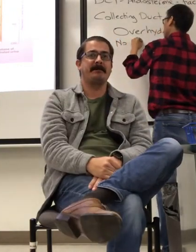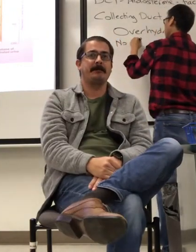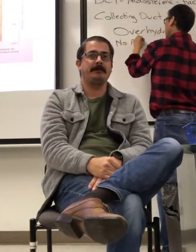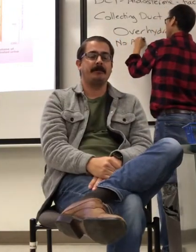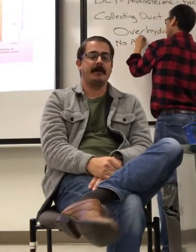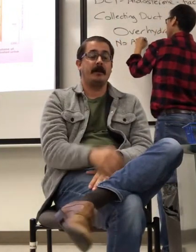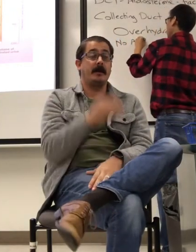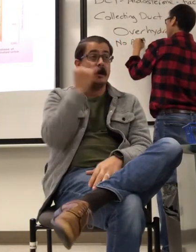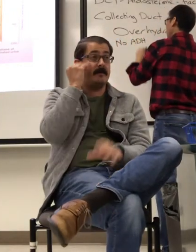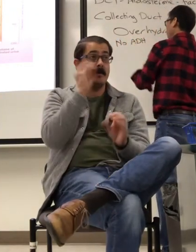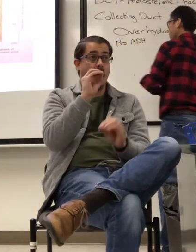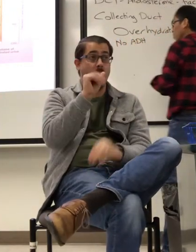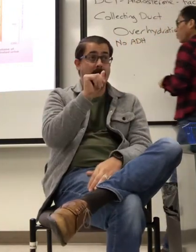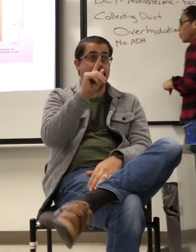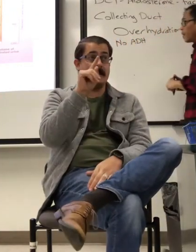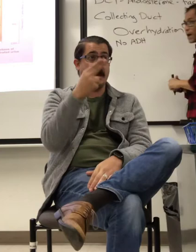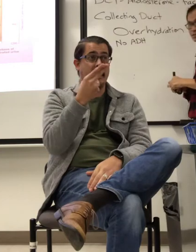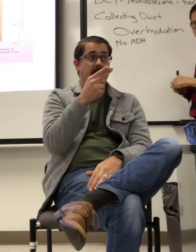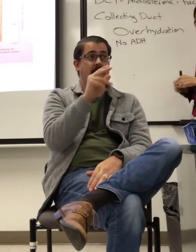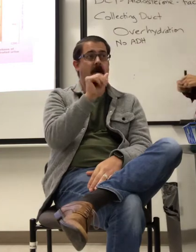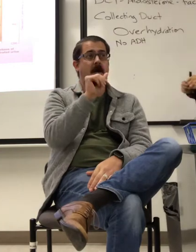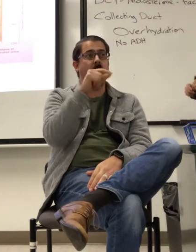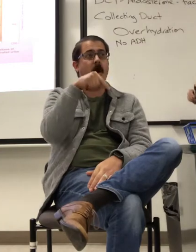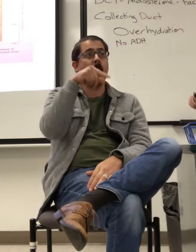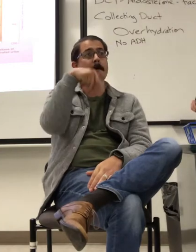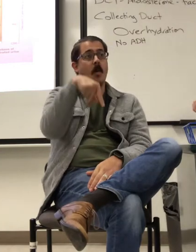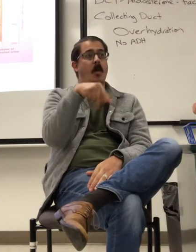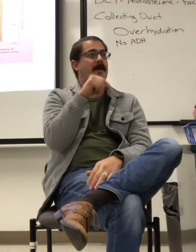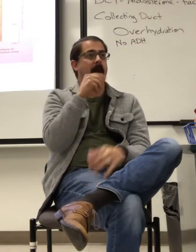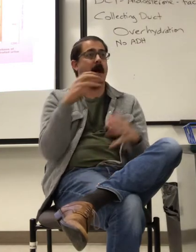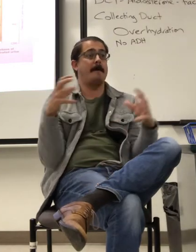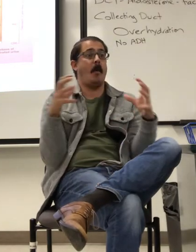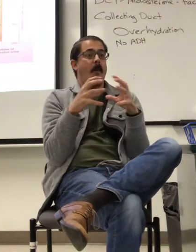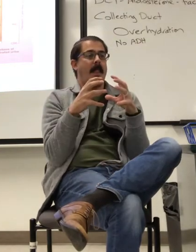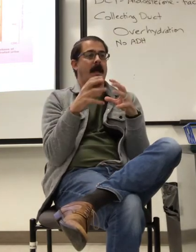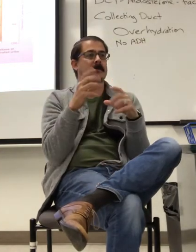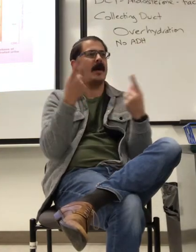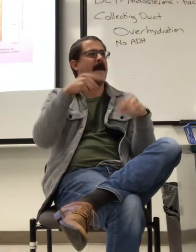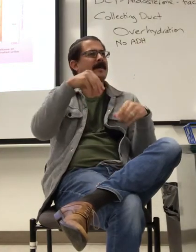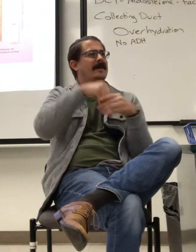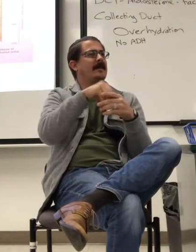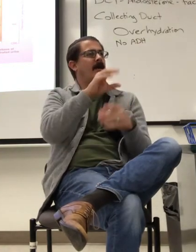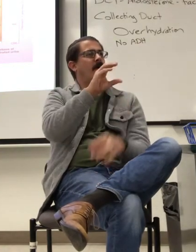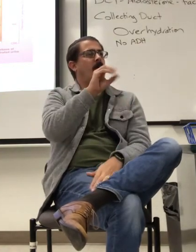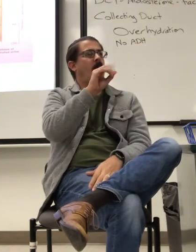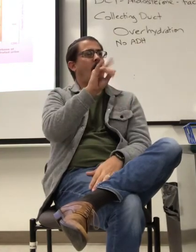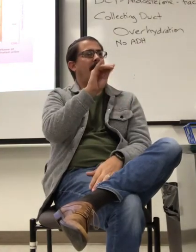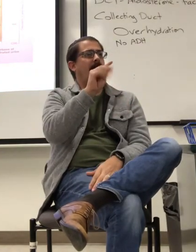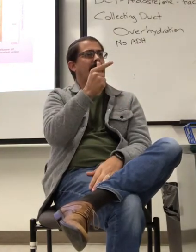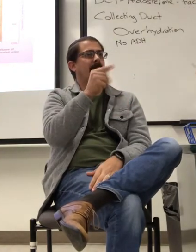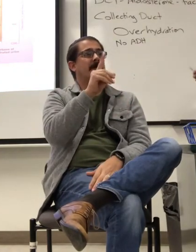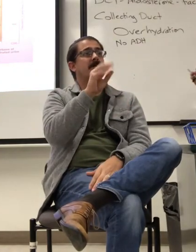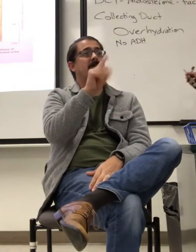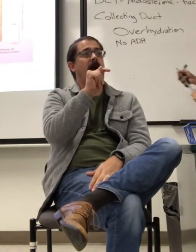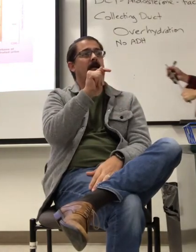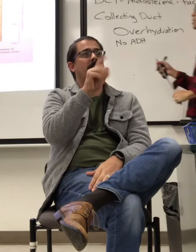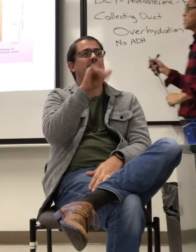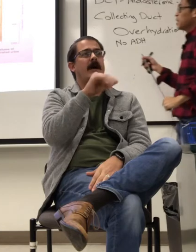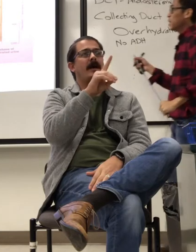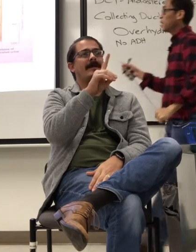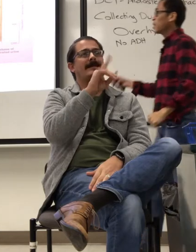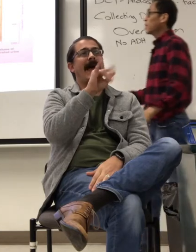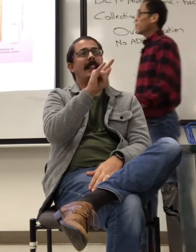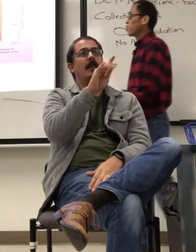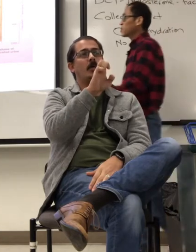If there's no ADH, the aquaporins aren't mobilized. And so what will happen to the collecting ducts? That dilute filtrate from the